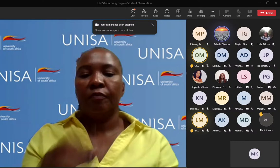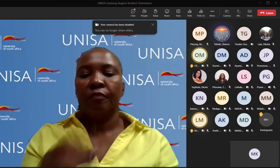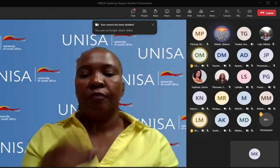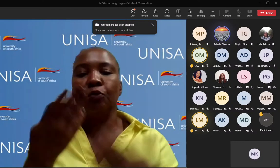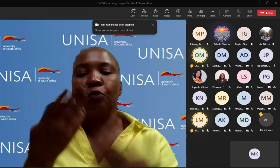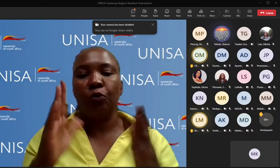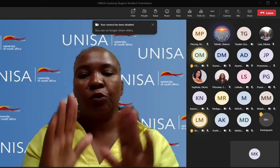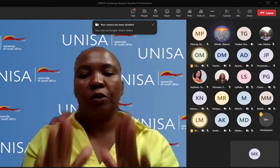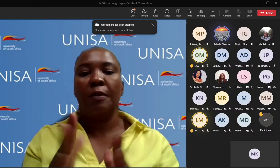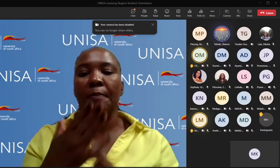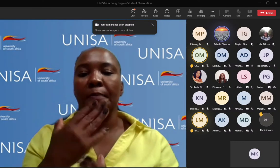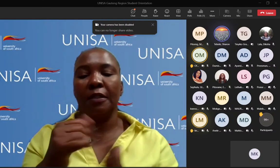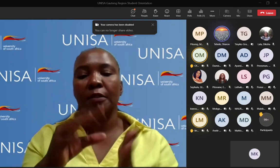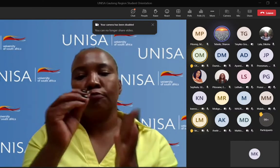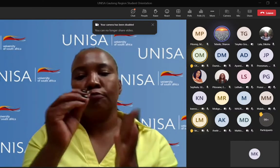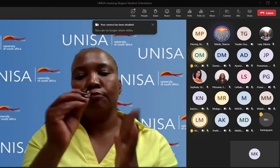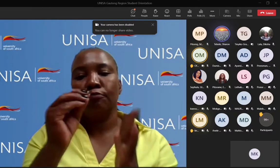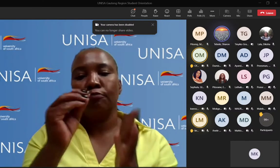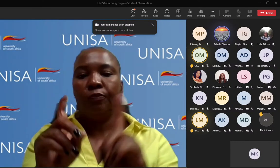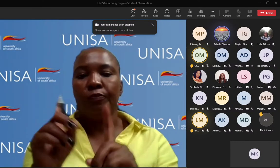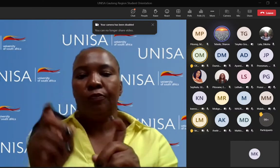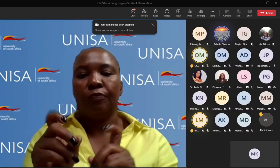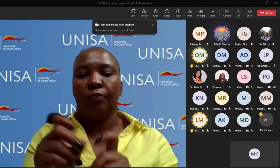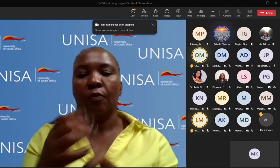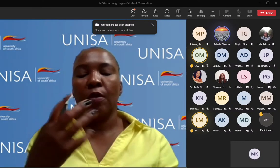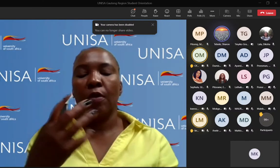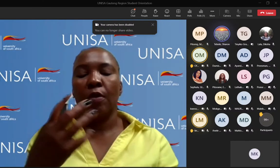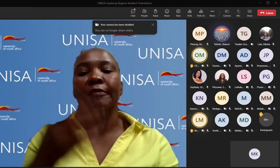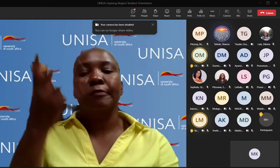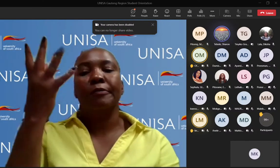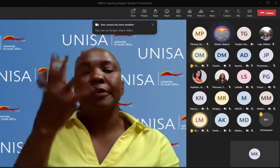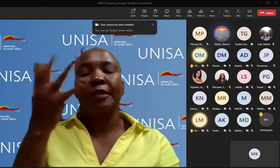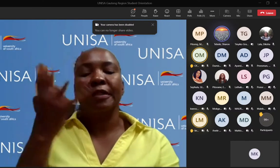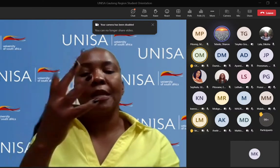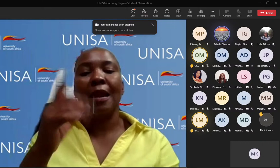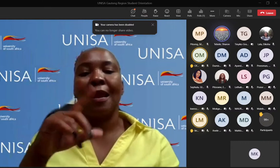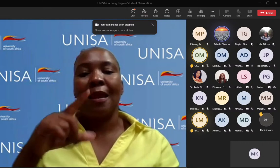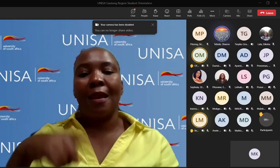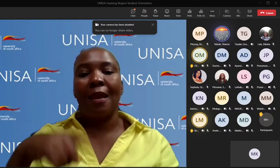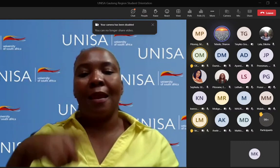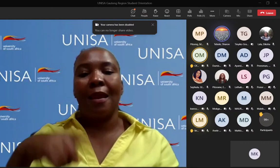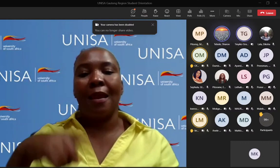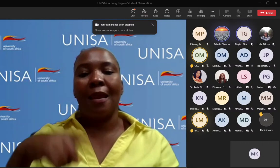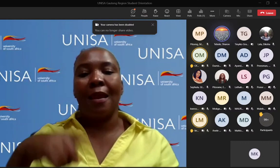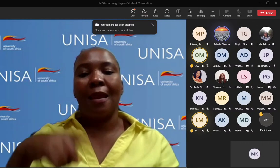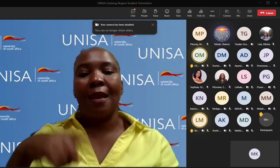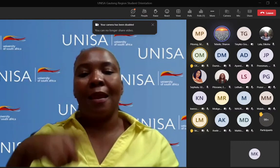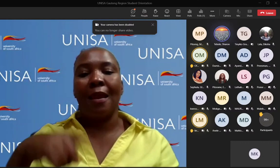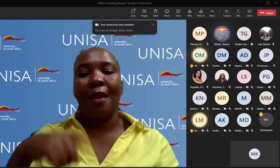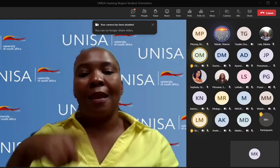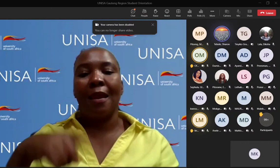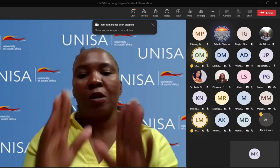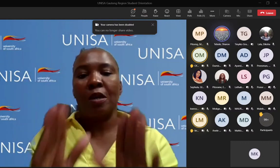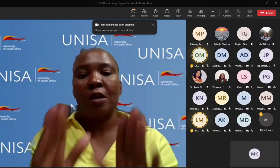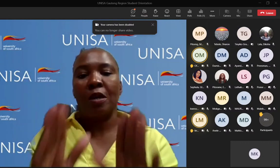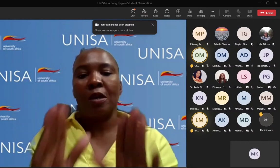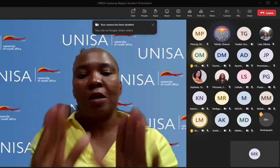do that um we do have a presentation the live presentation from student funding